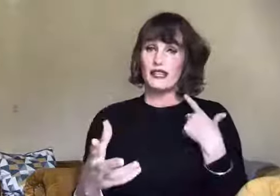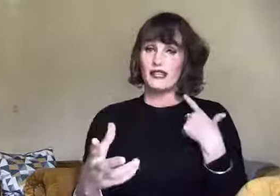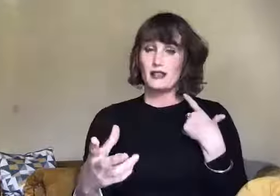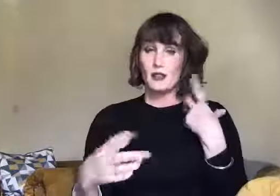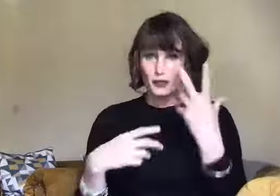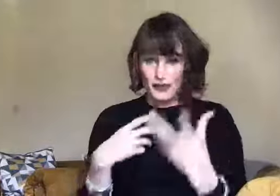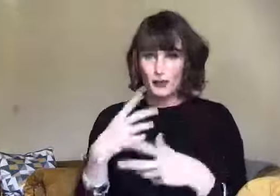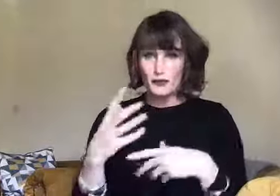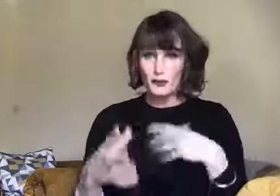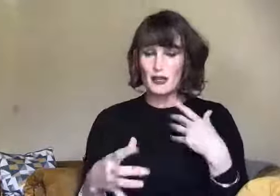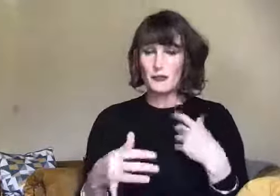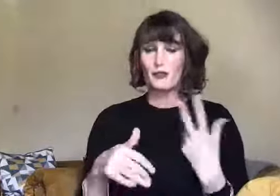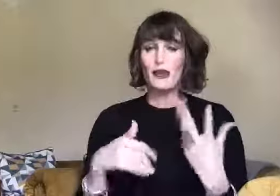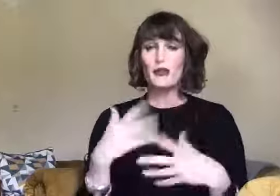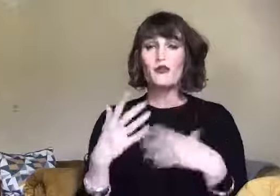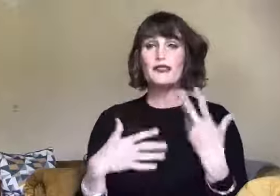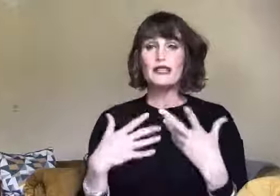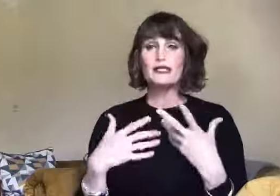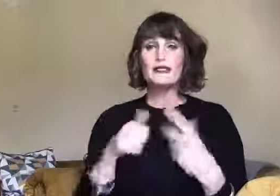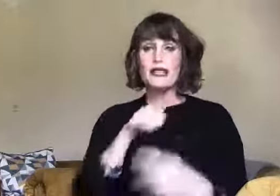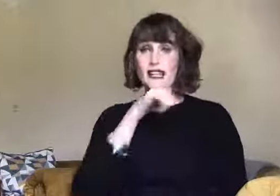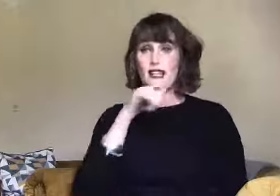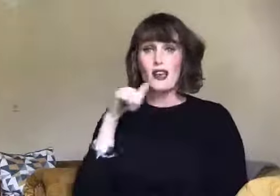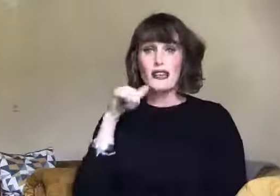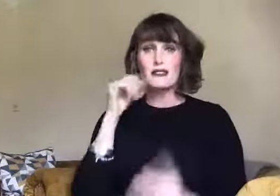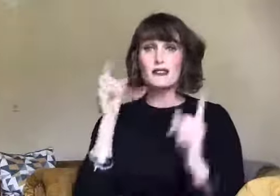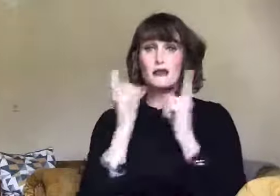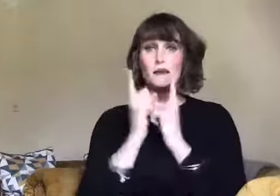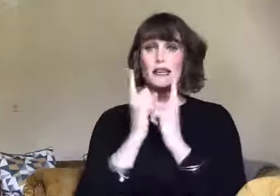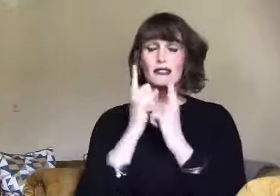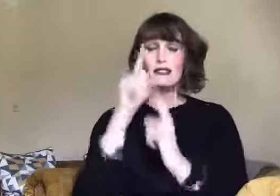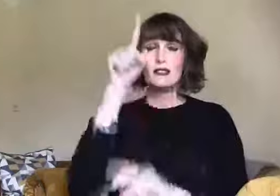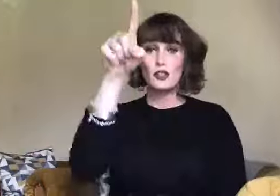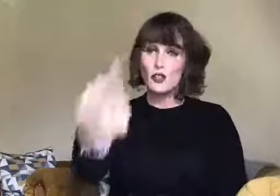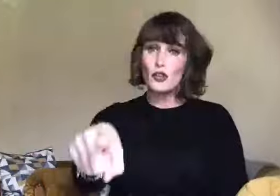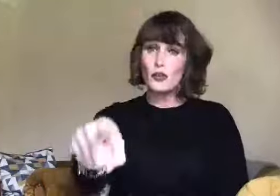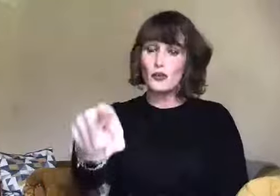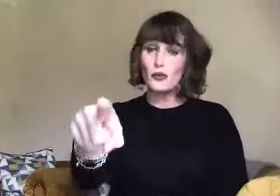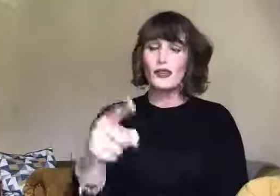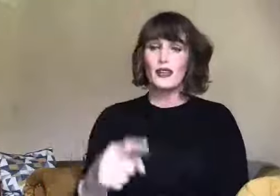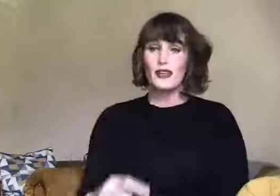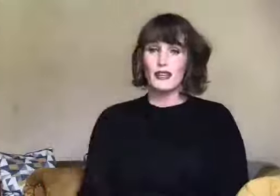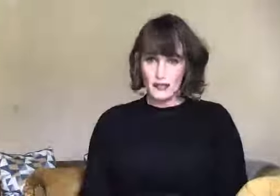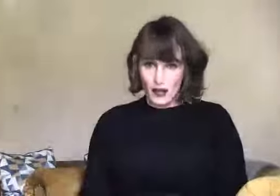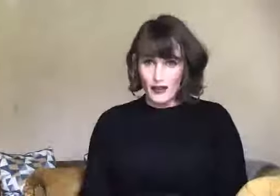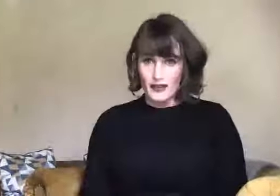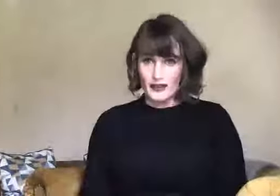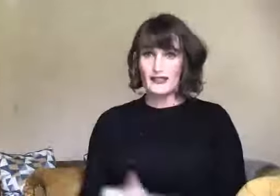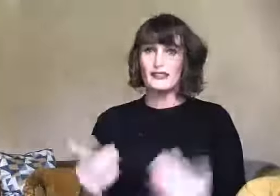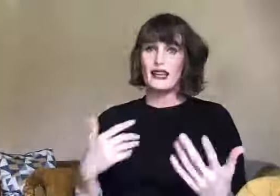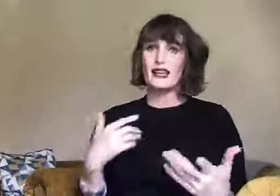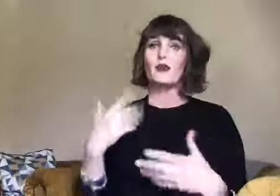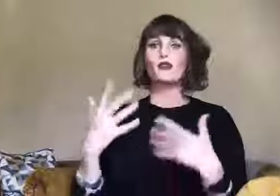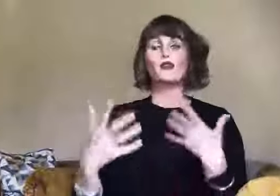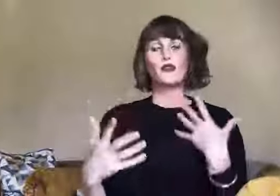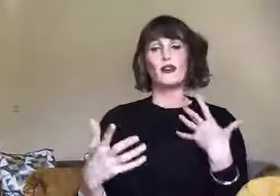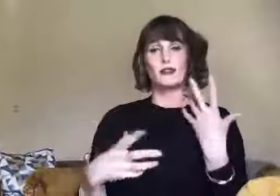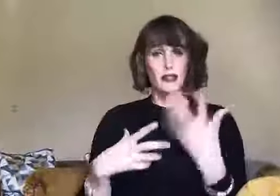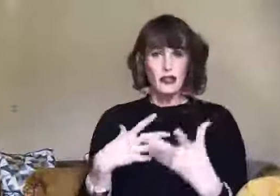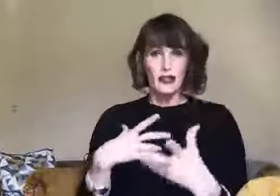introducing yourself to people, and obviously to say nice to meet you is a kind thing to say when you're first